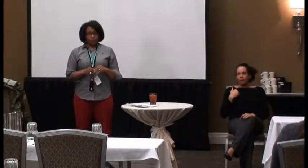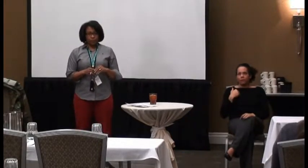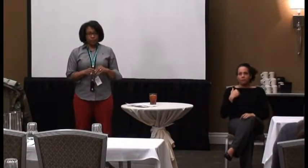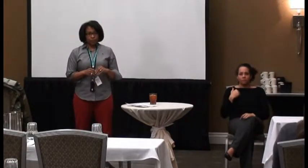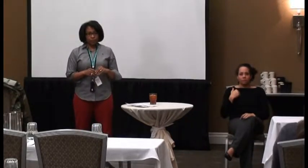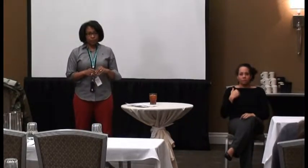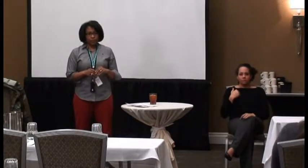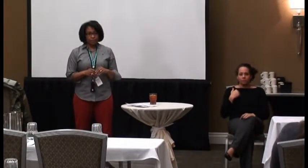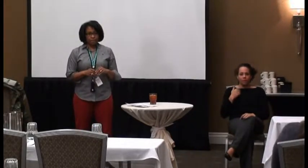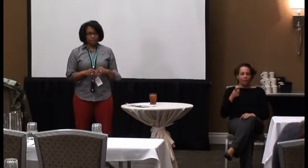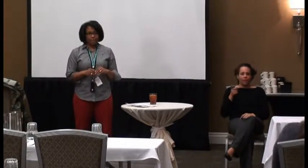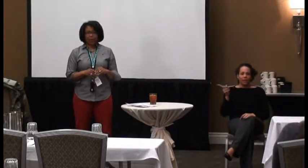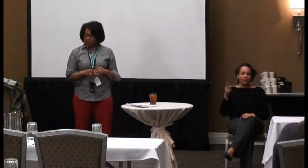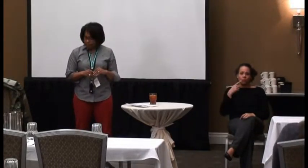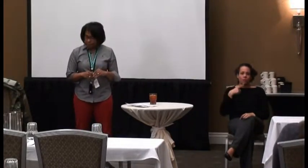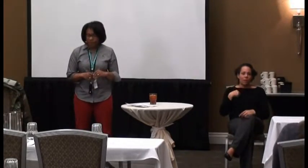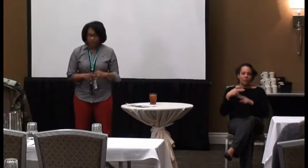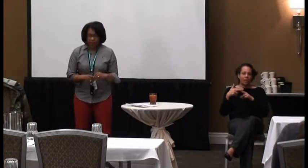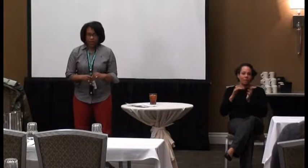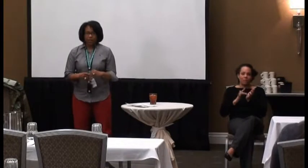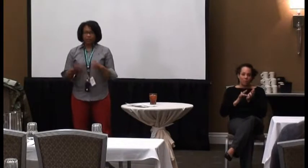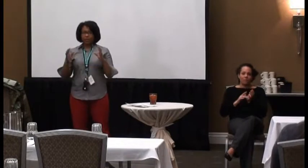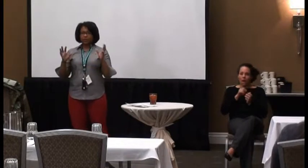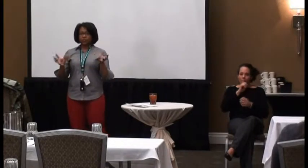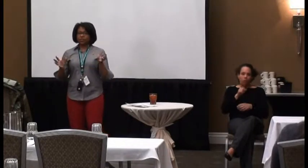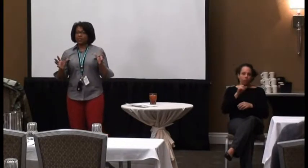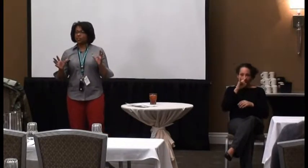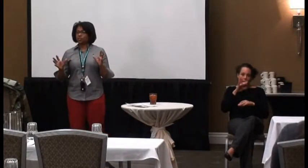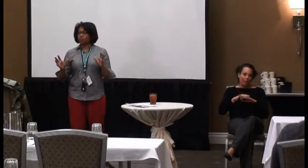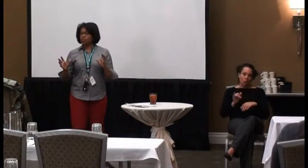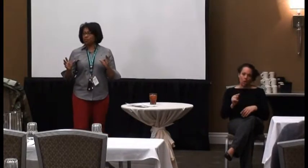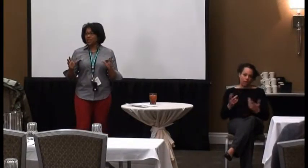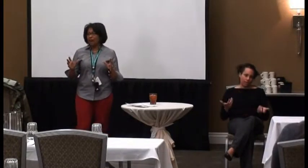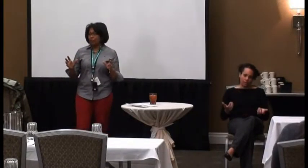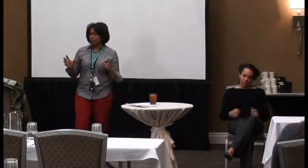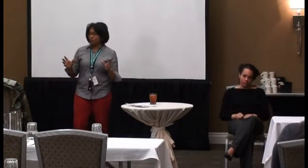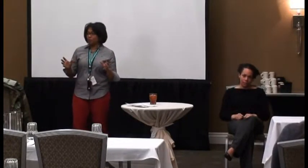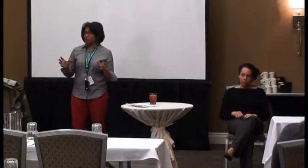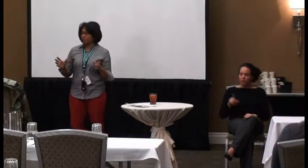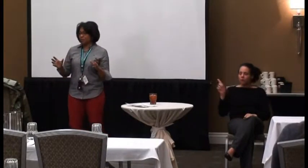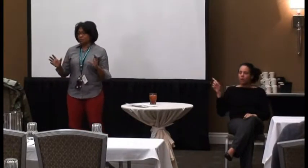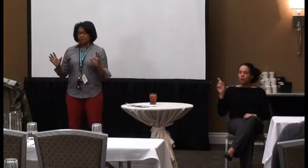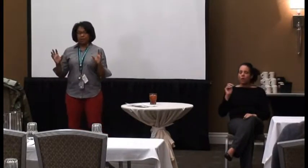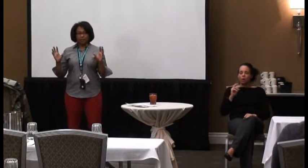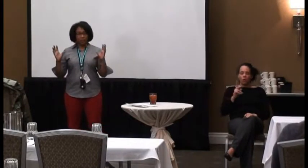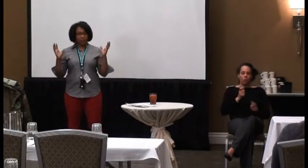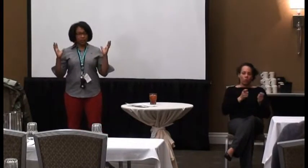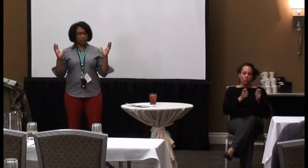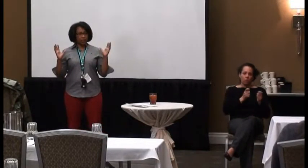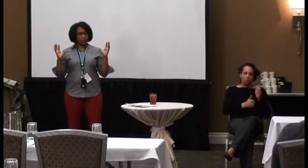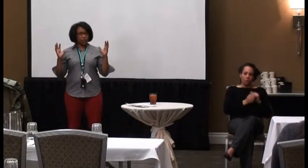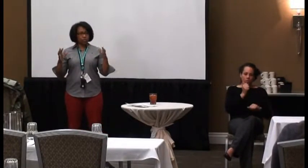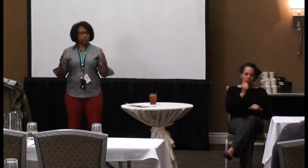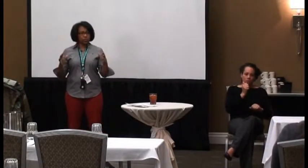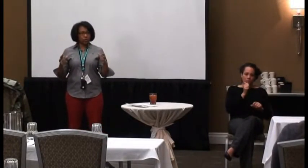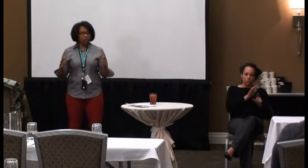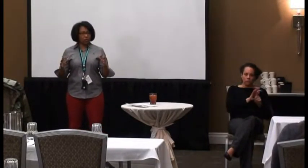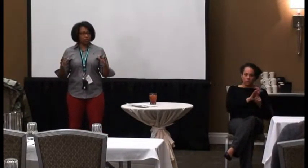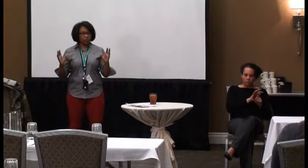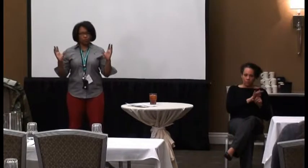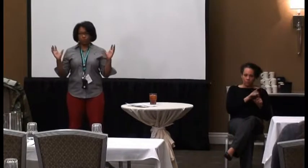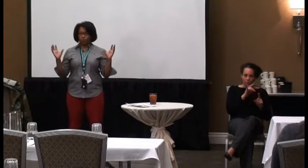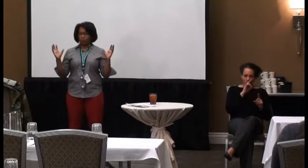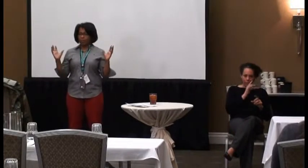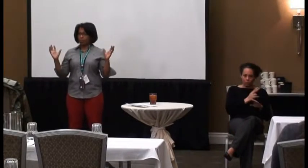throw a drug out there, we probably have a kid on. okay, all right. So let's do this. Let's do with the most common ones that typically children start